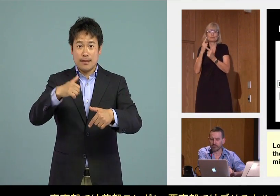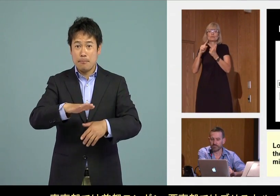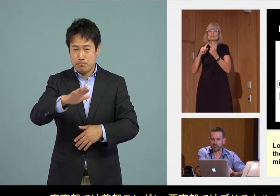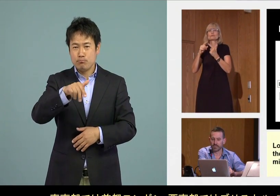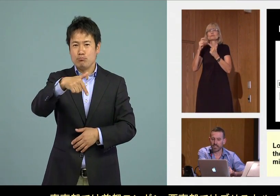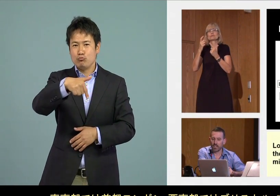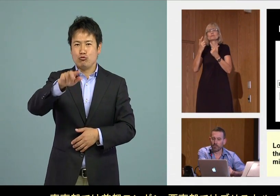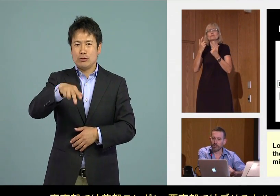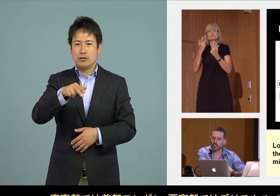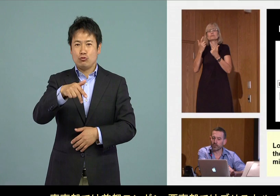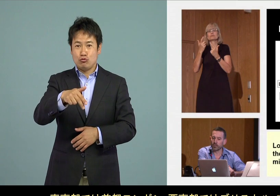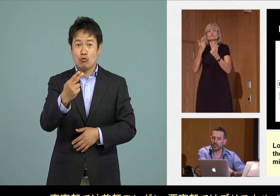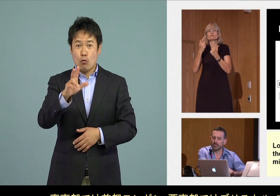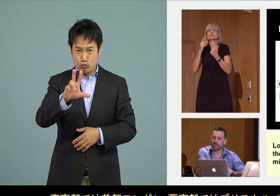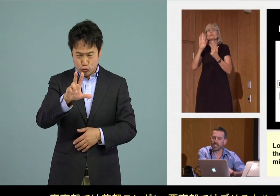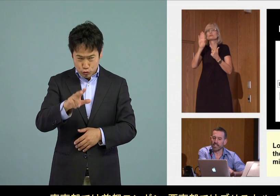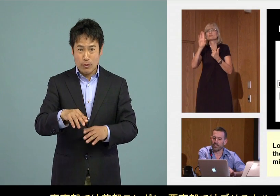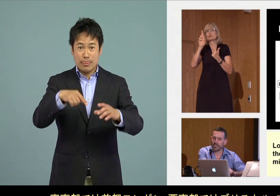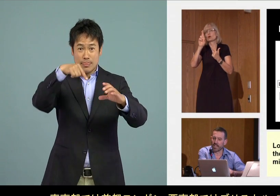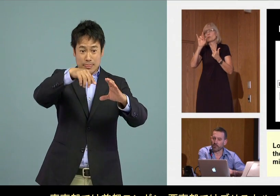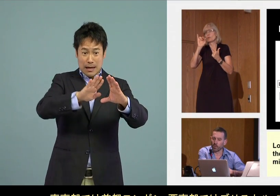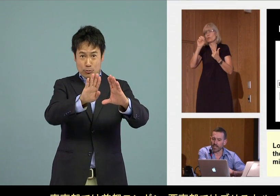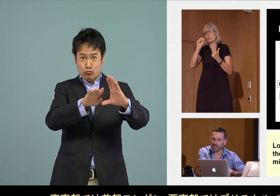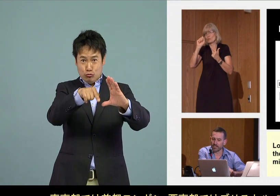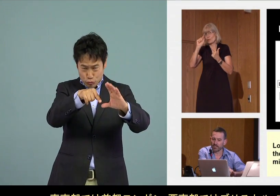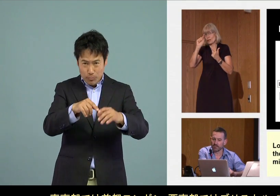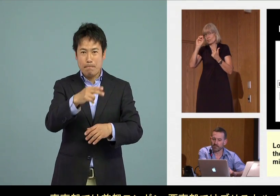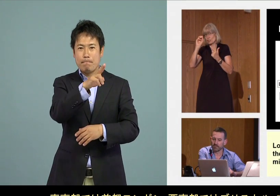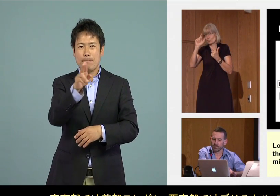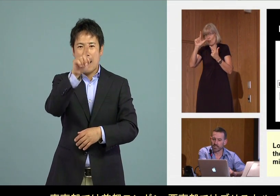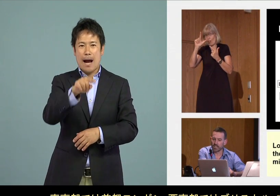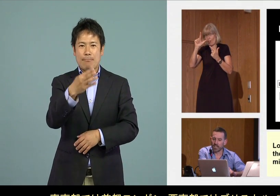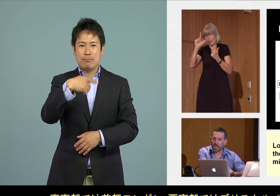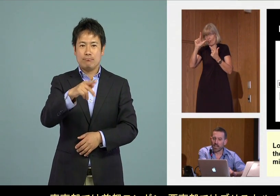southeast, Bristol in the southwest,